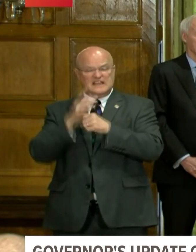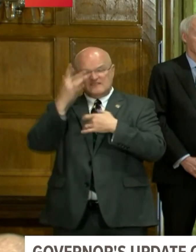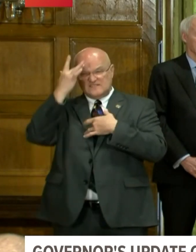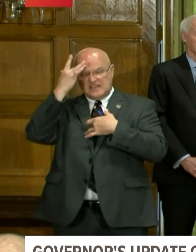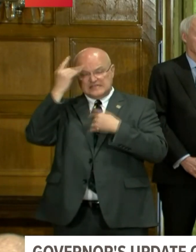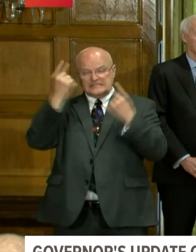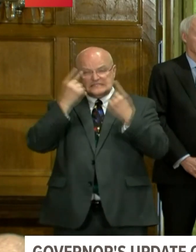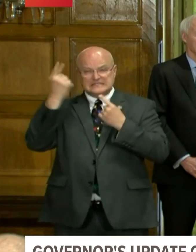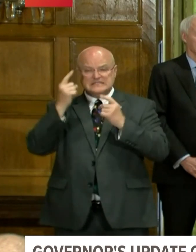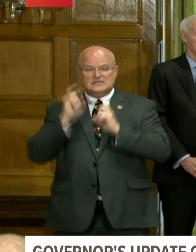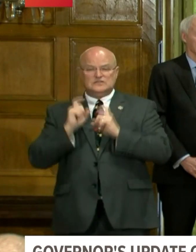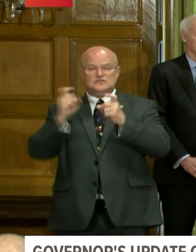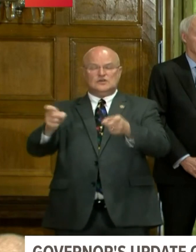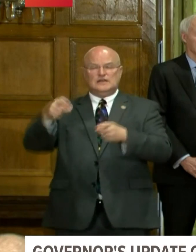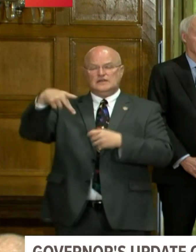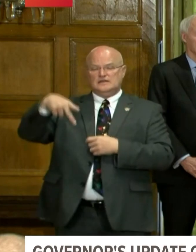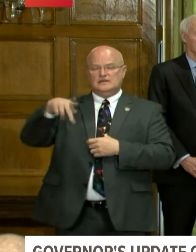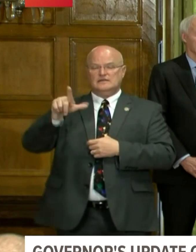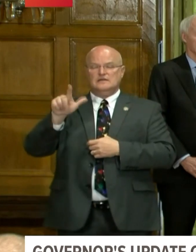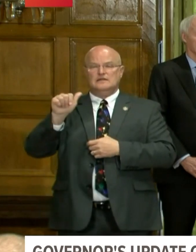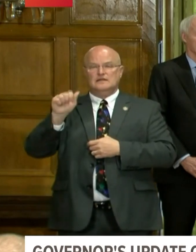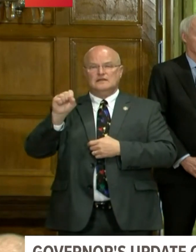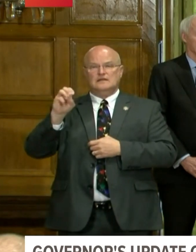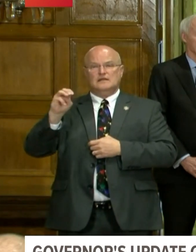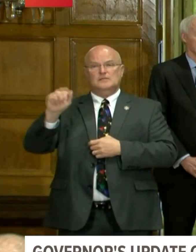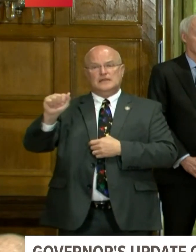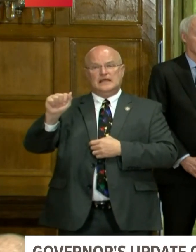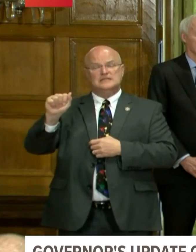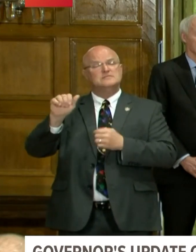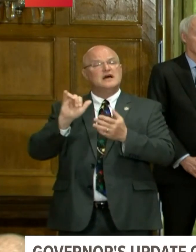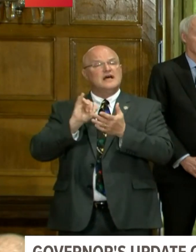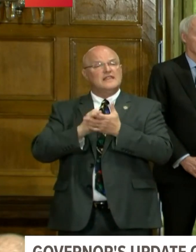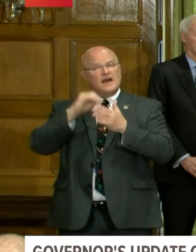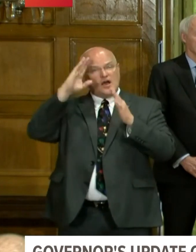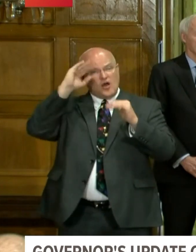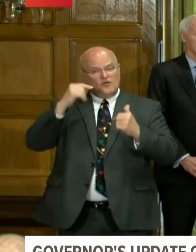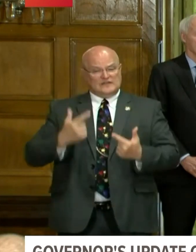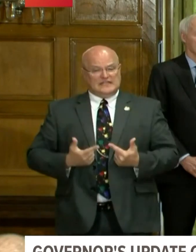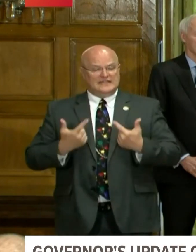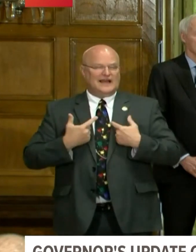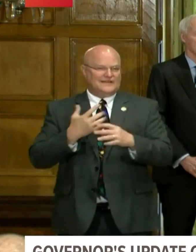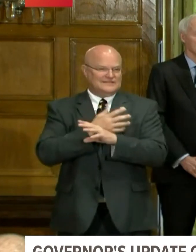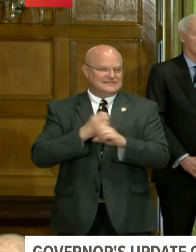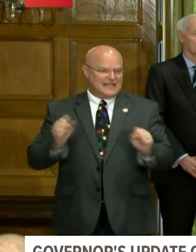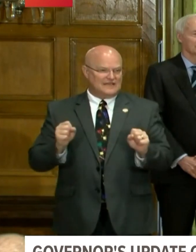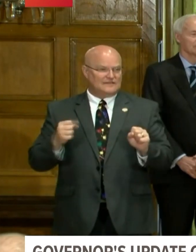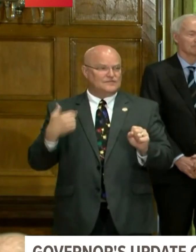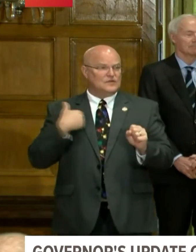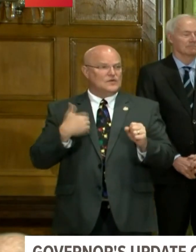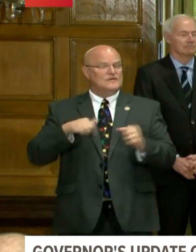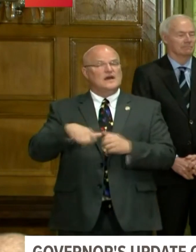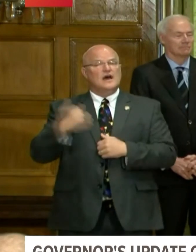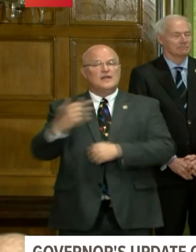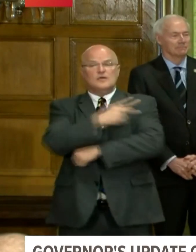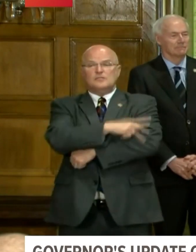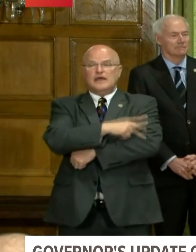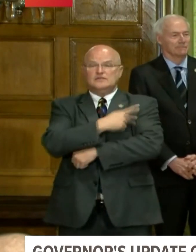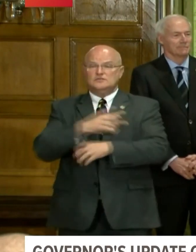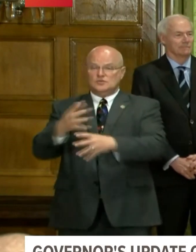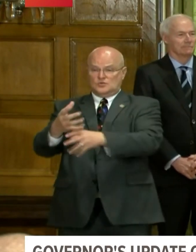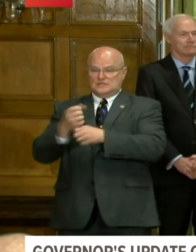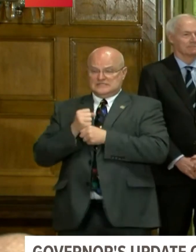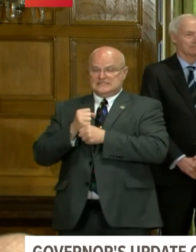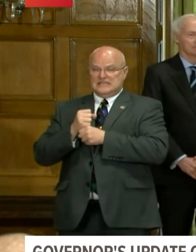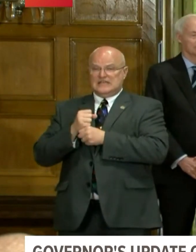to consider donating plasma, because this can be hopefully life-saving. We've had a number of patients who have